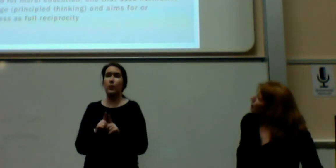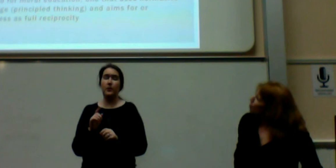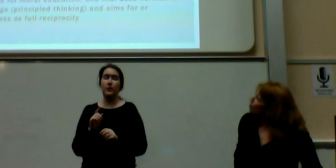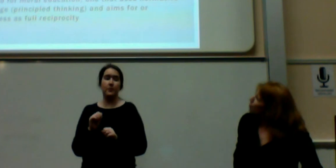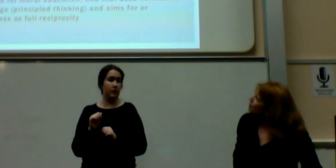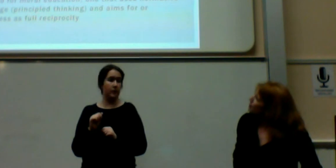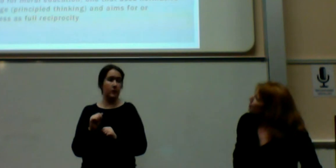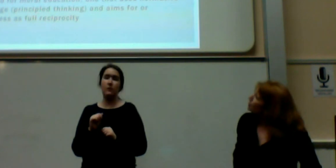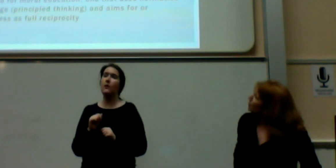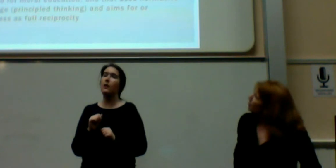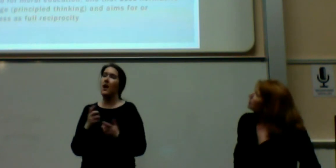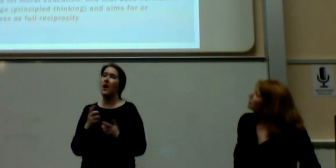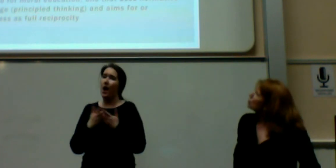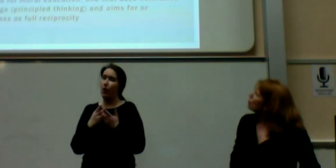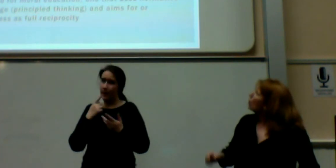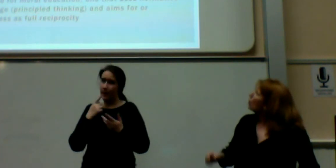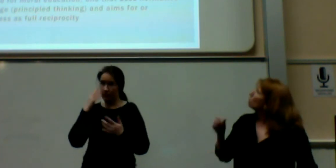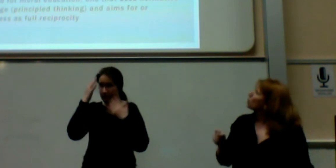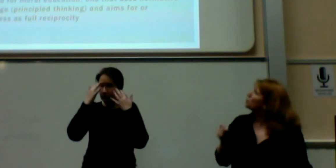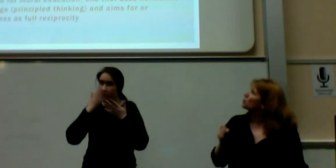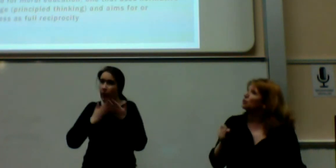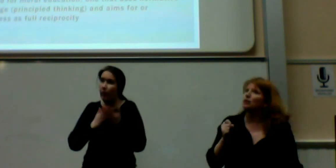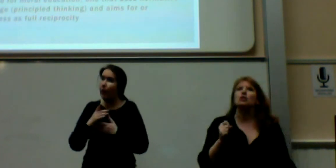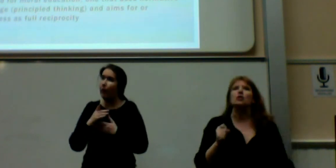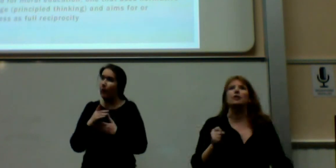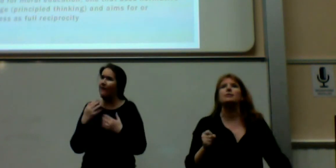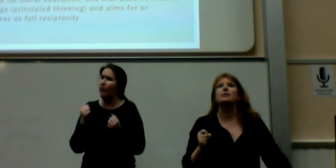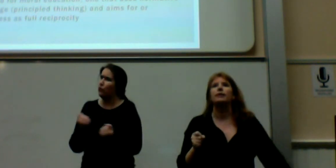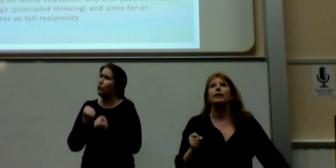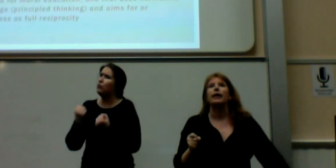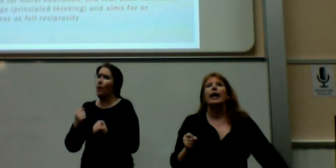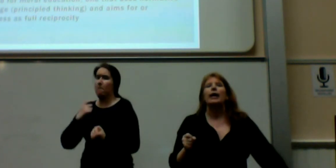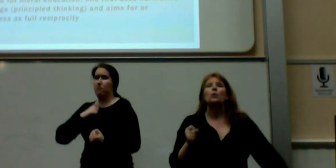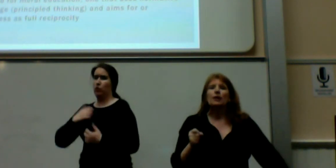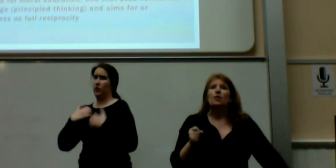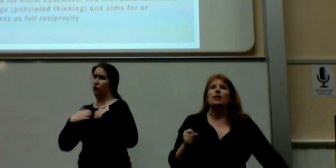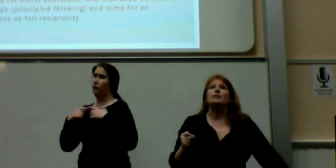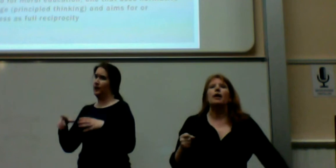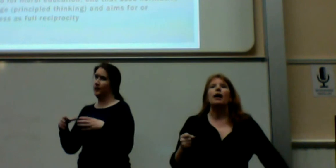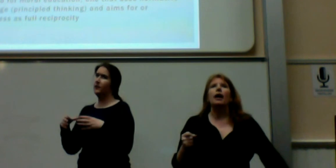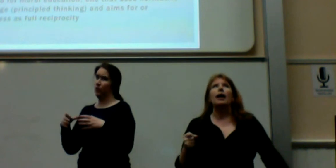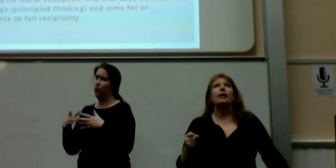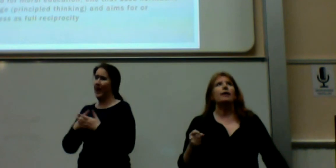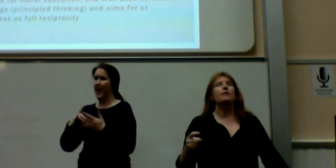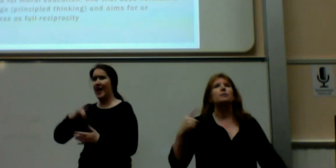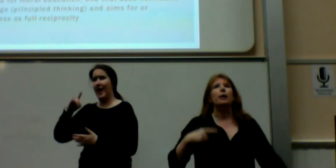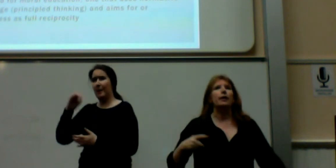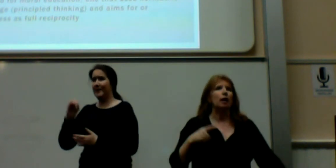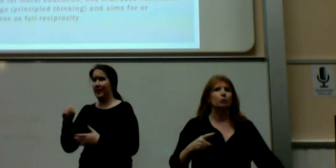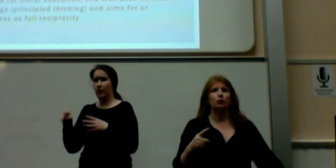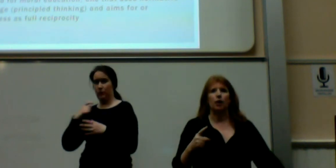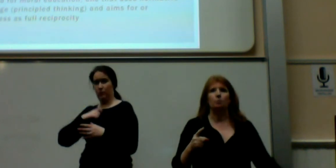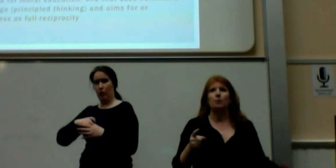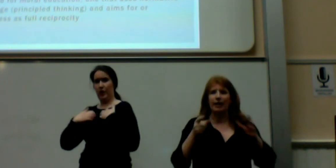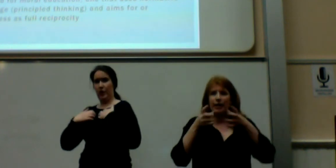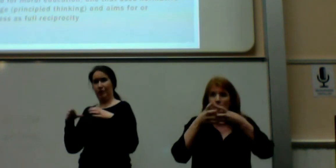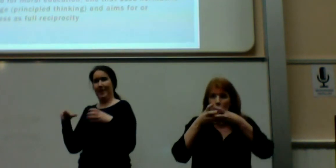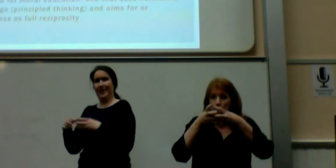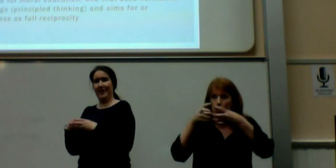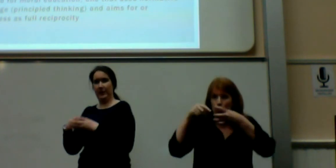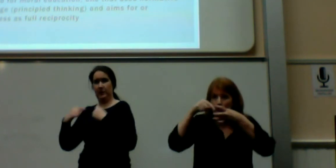secondly, in their moral reasoning is a very strong personal interest. And one of the things that I think this might come